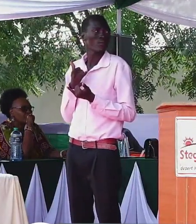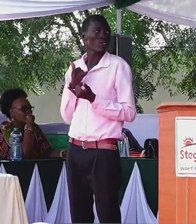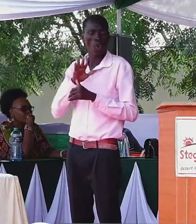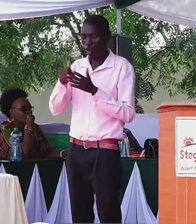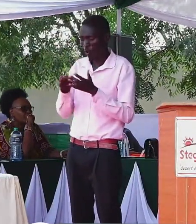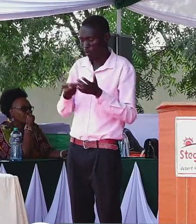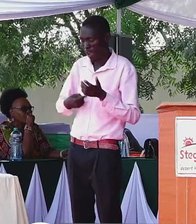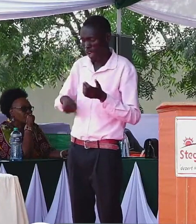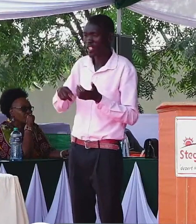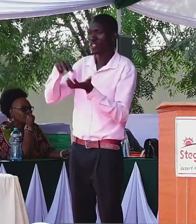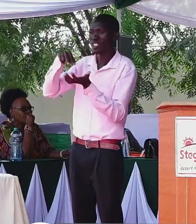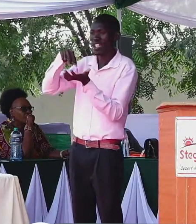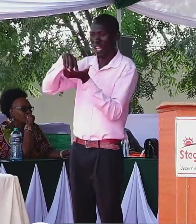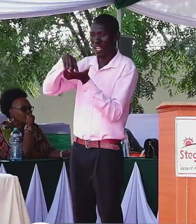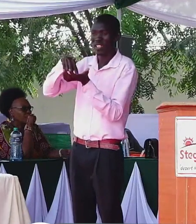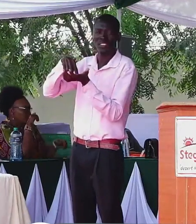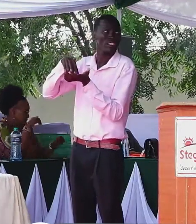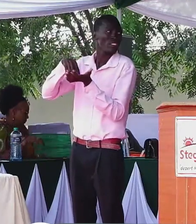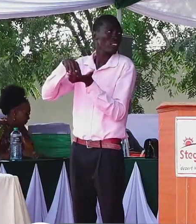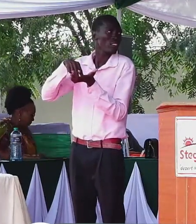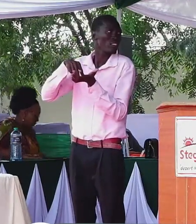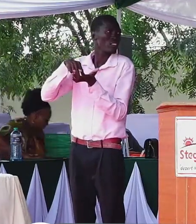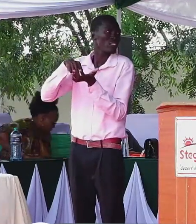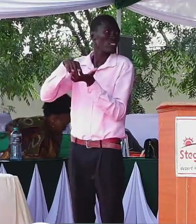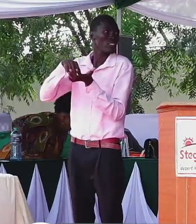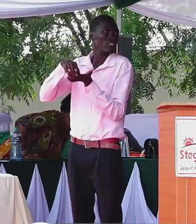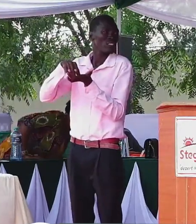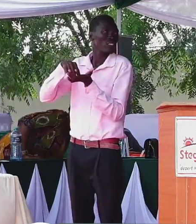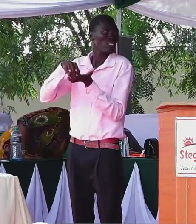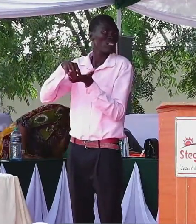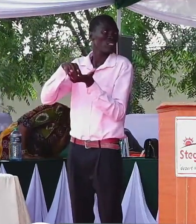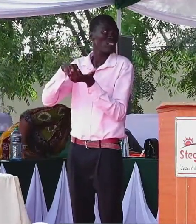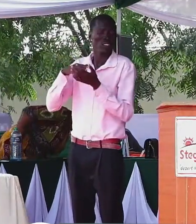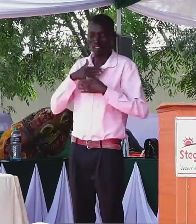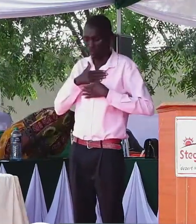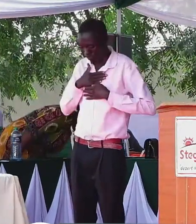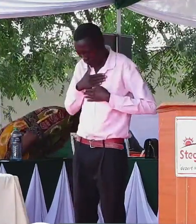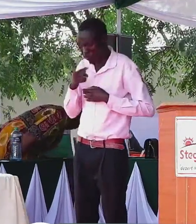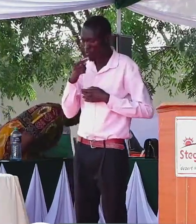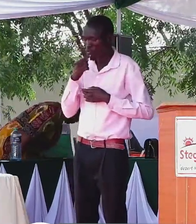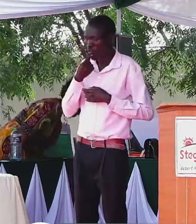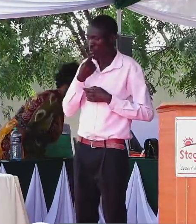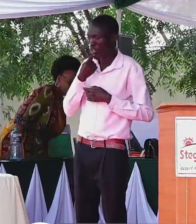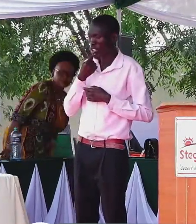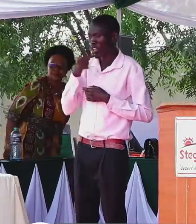to stand to welcome His Excellency Governor for Turkana,